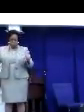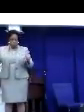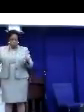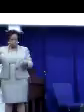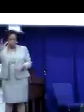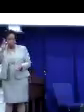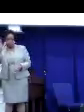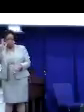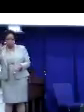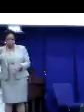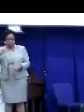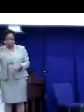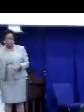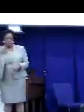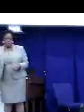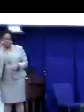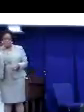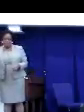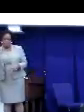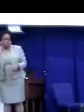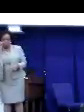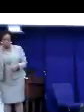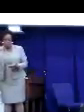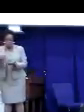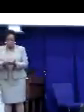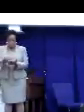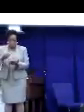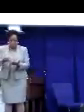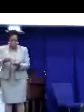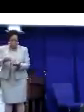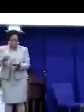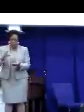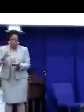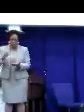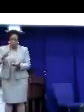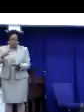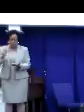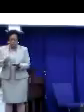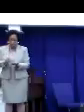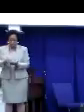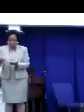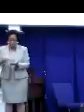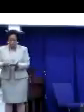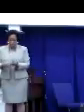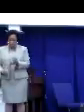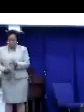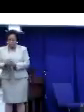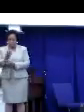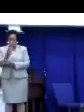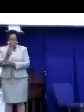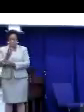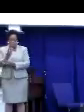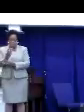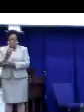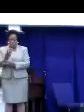Listen, I have never seen somebody plant a corn seed, and when the corn seed grows, or when